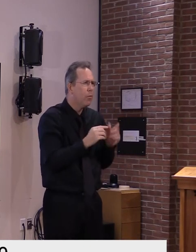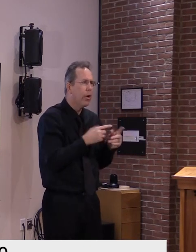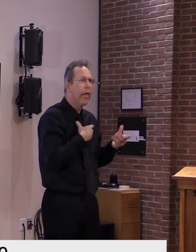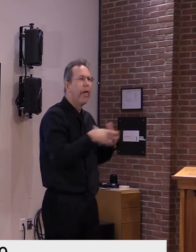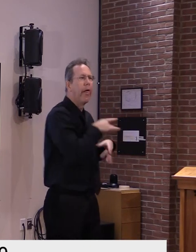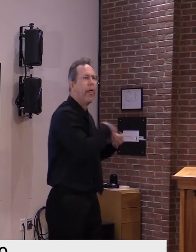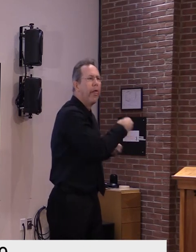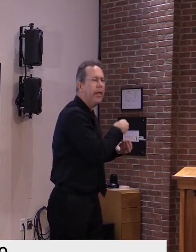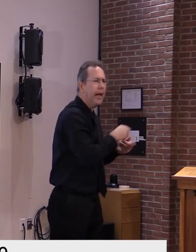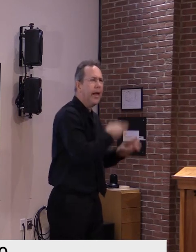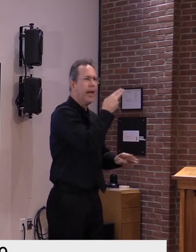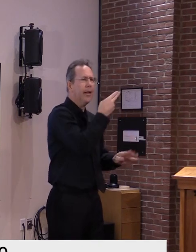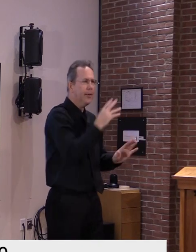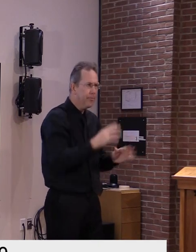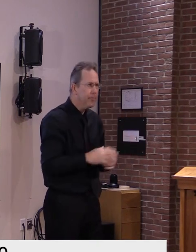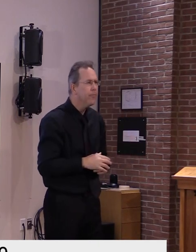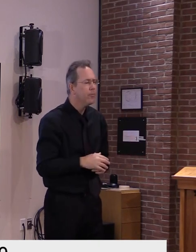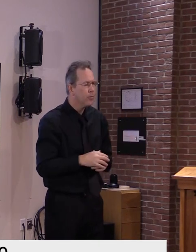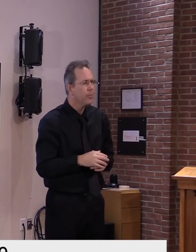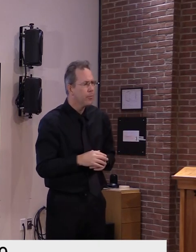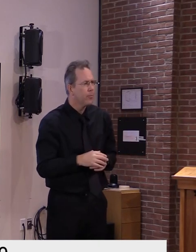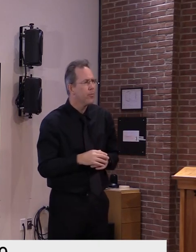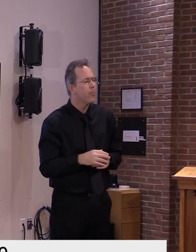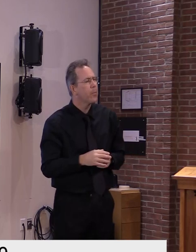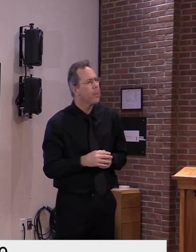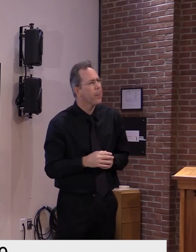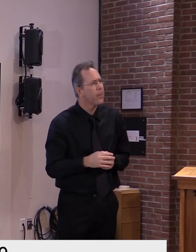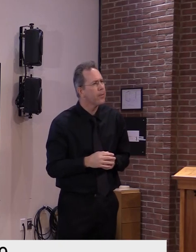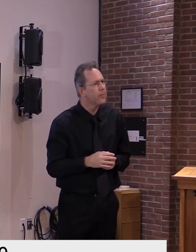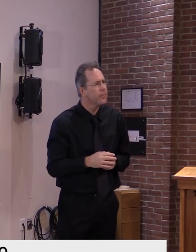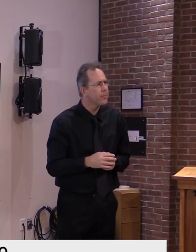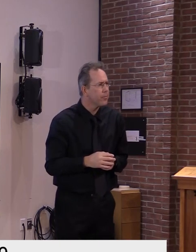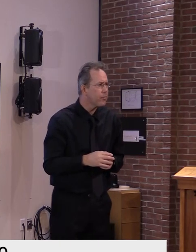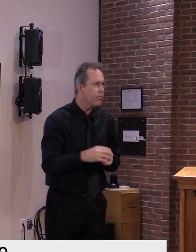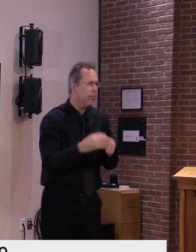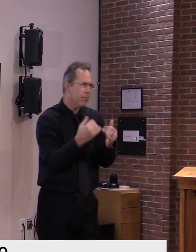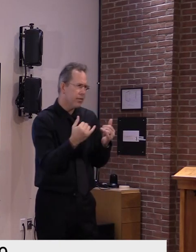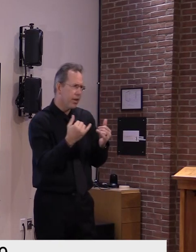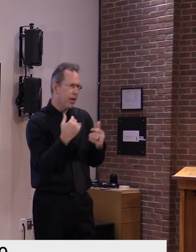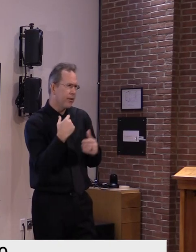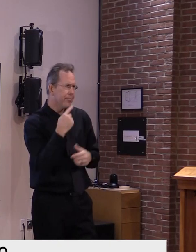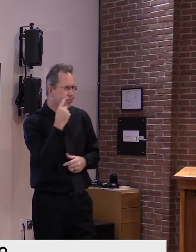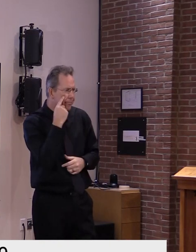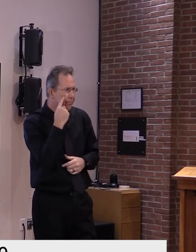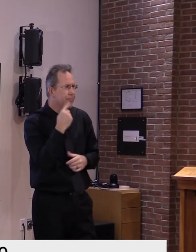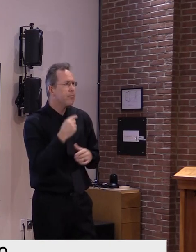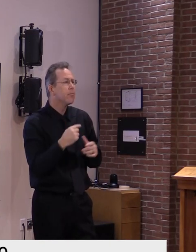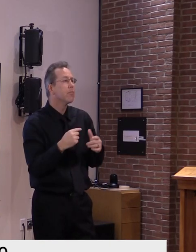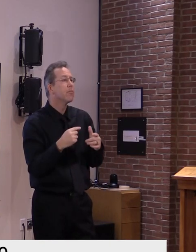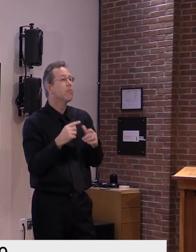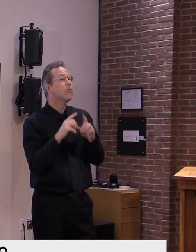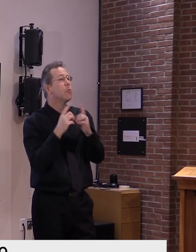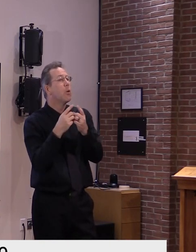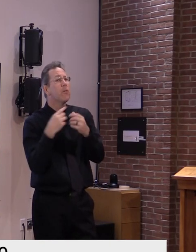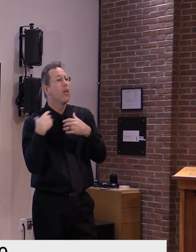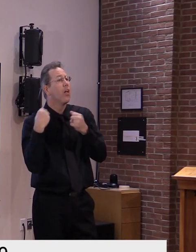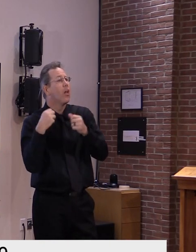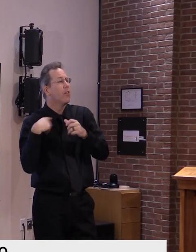as health teams need to do additional follow-up to help prevent any further transmission among people in that